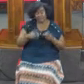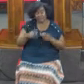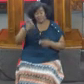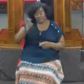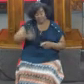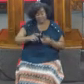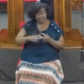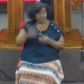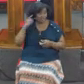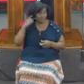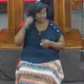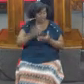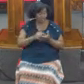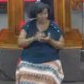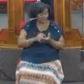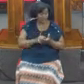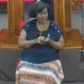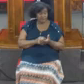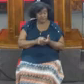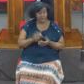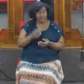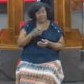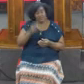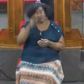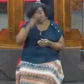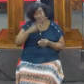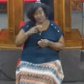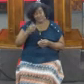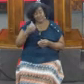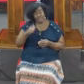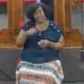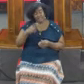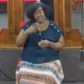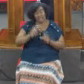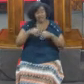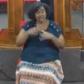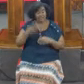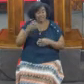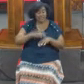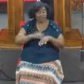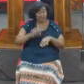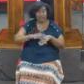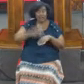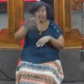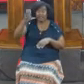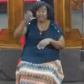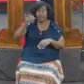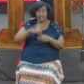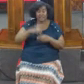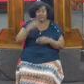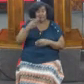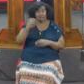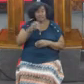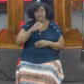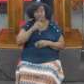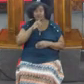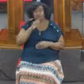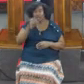gospel. Romans 10:14 says, how then shall they call on Him in whom they have